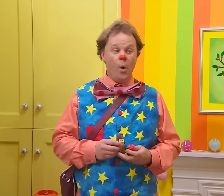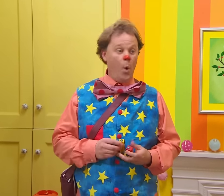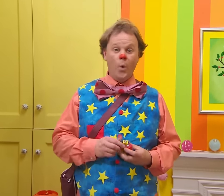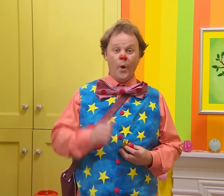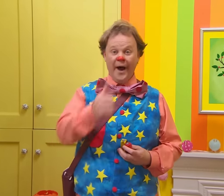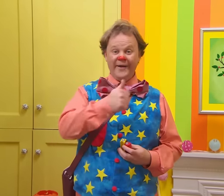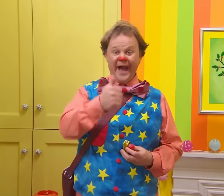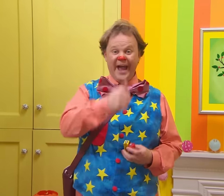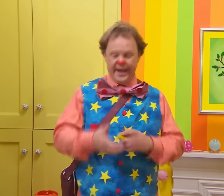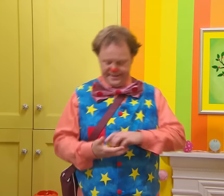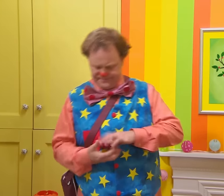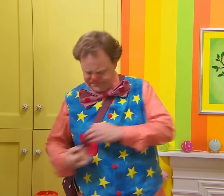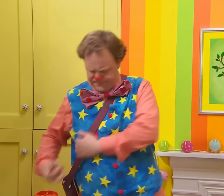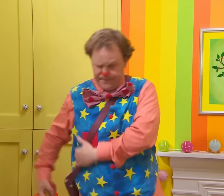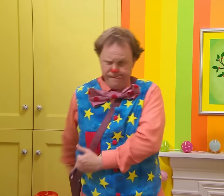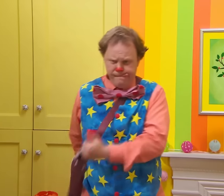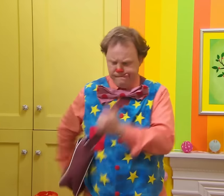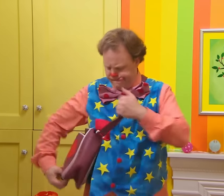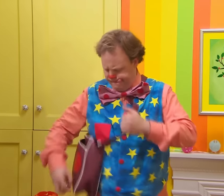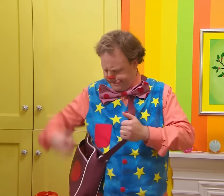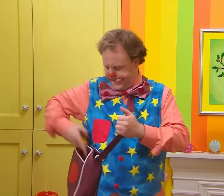Oh, okay.